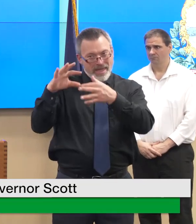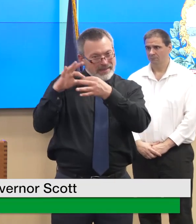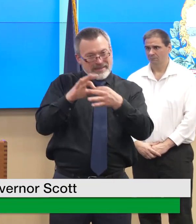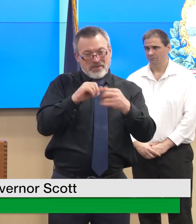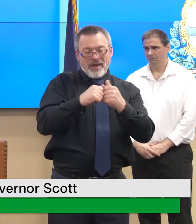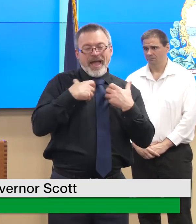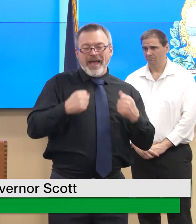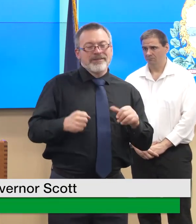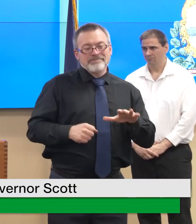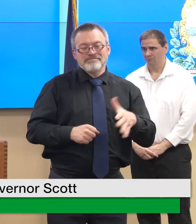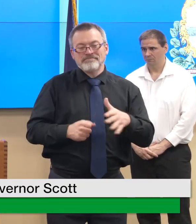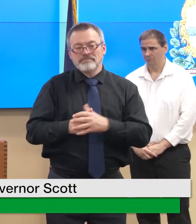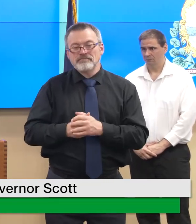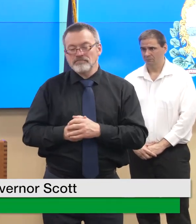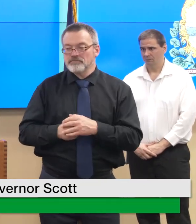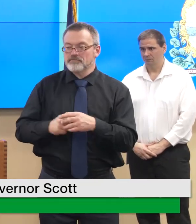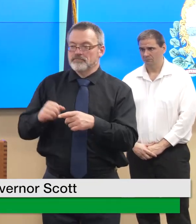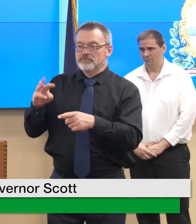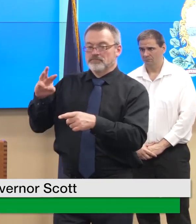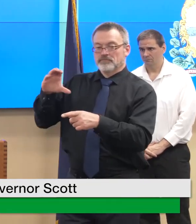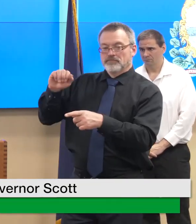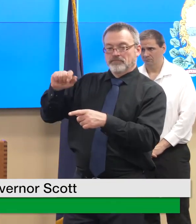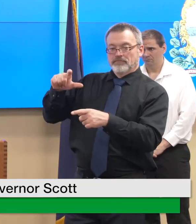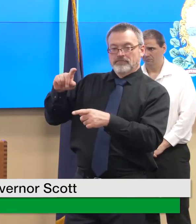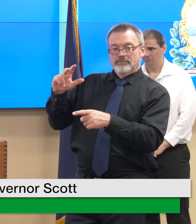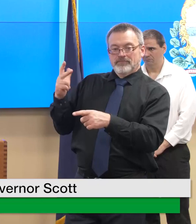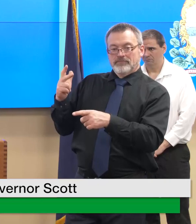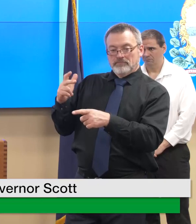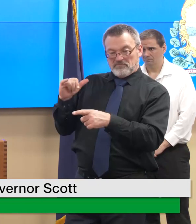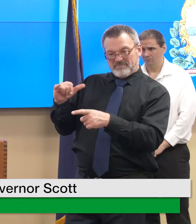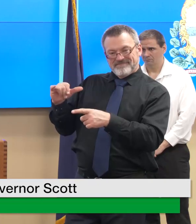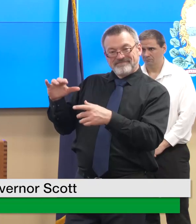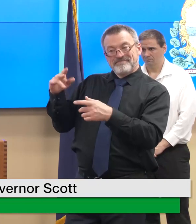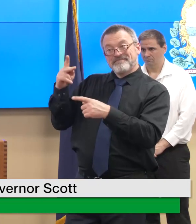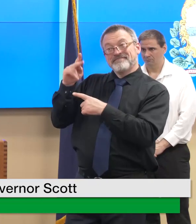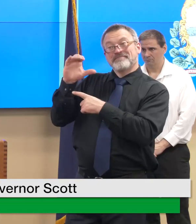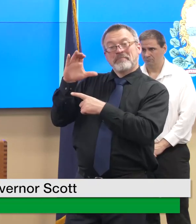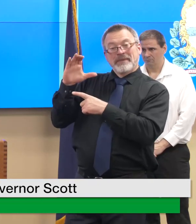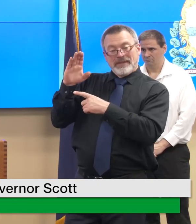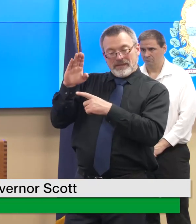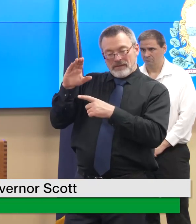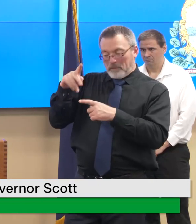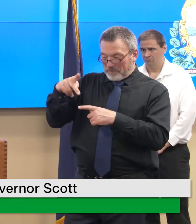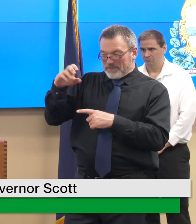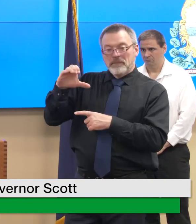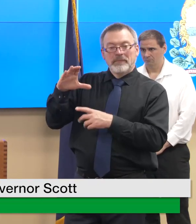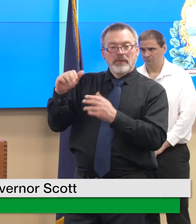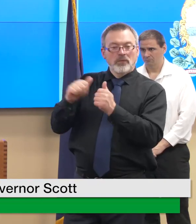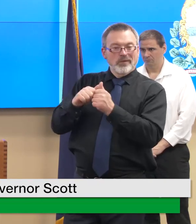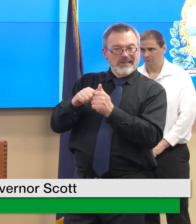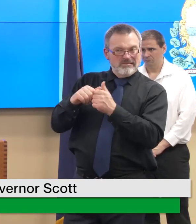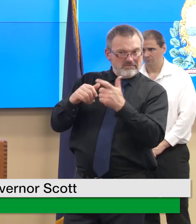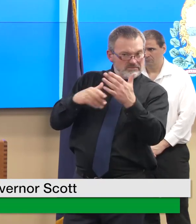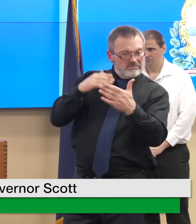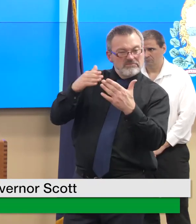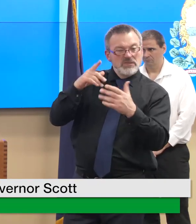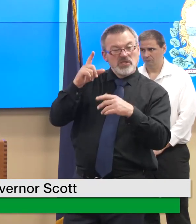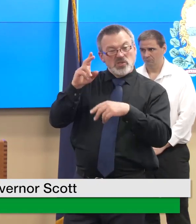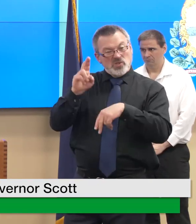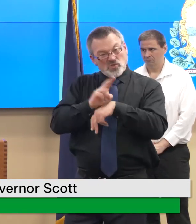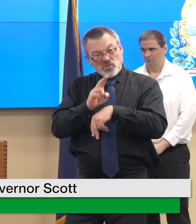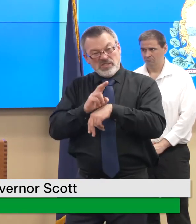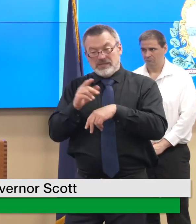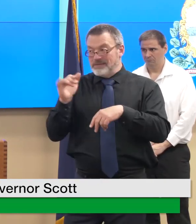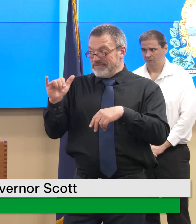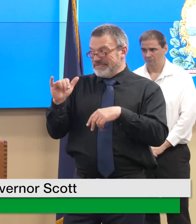bill didn't make it over the finish line this year. Is the administration still of the mind that we should be continuing on with the testing, with funding, that